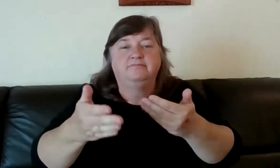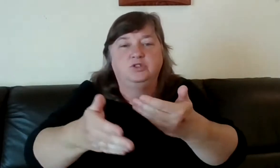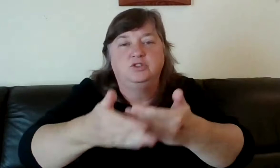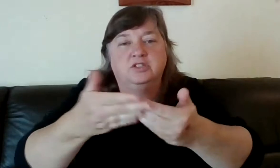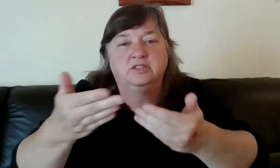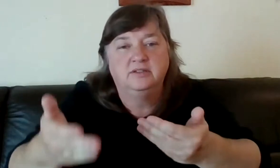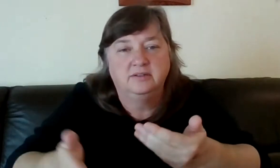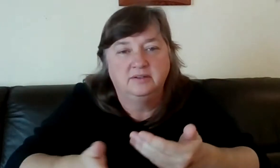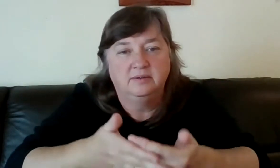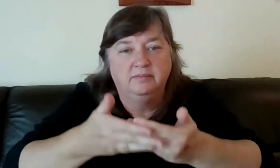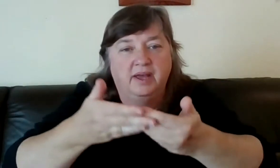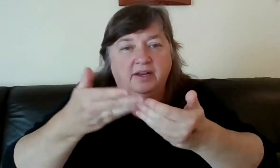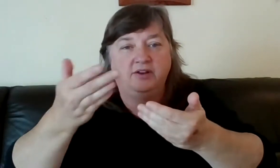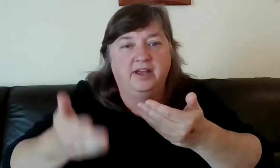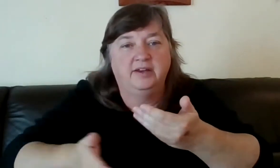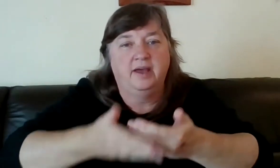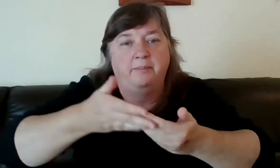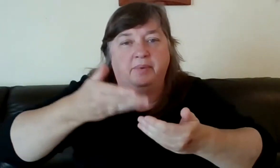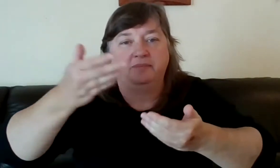You're just patting your hand up.